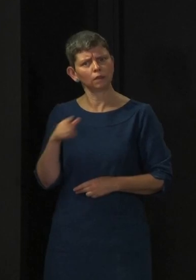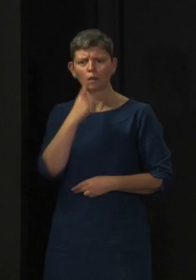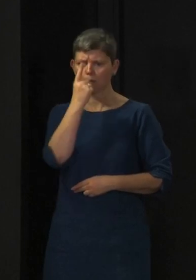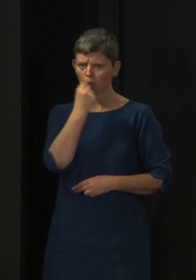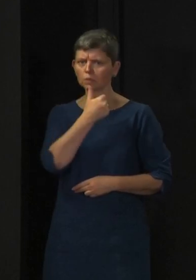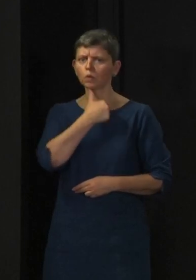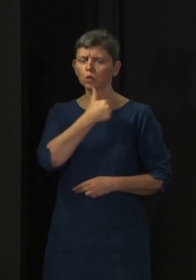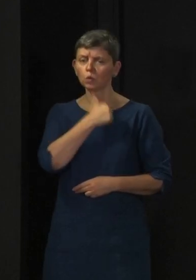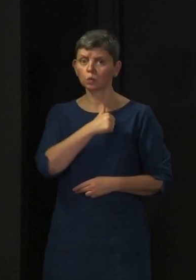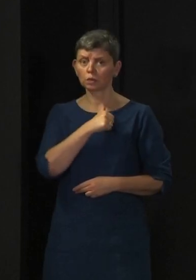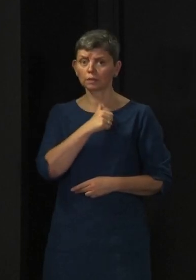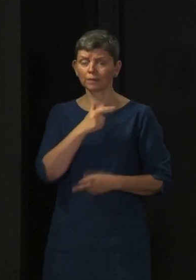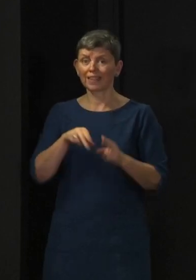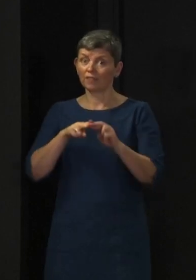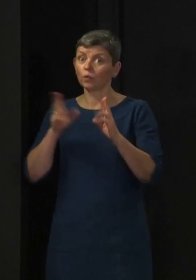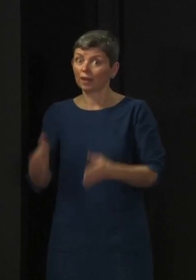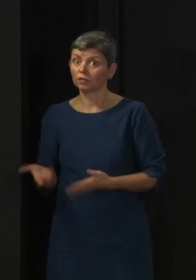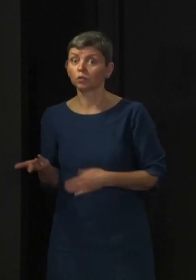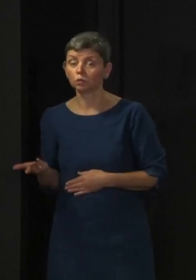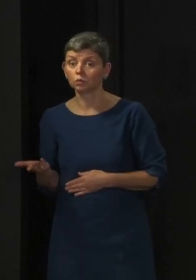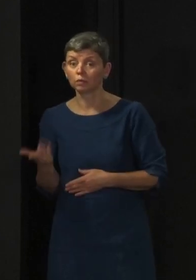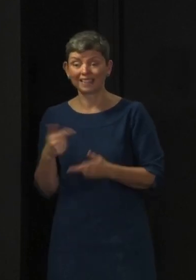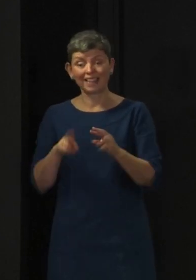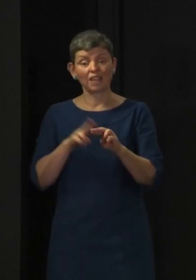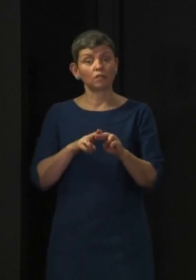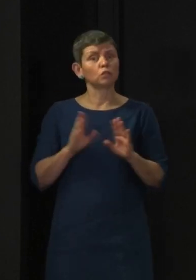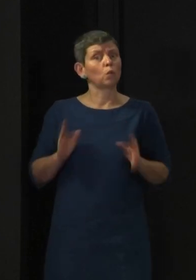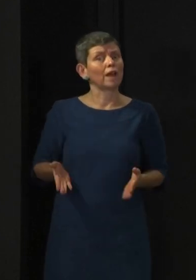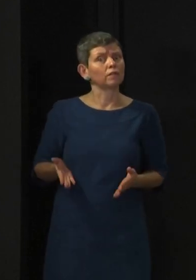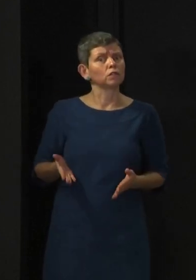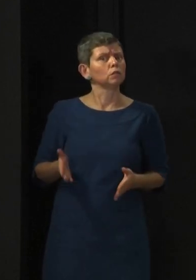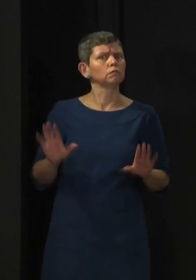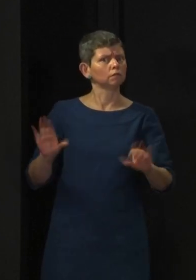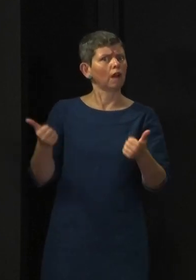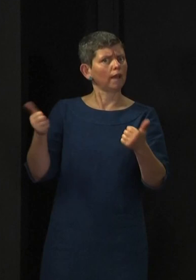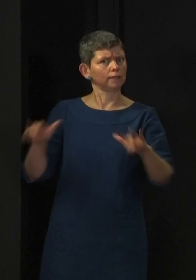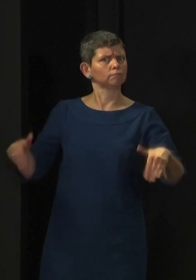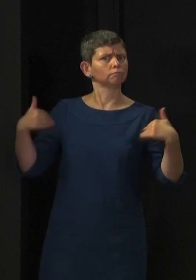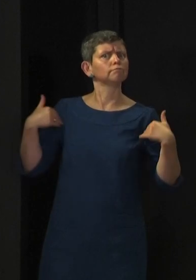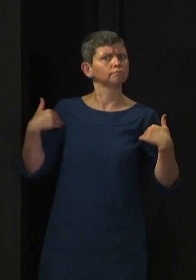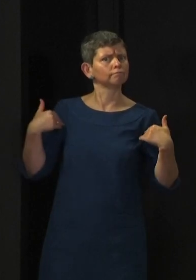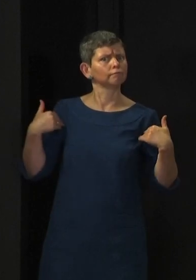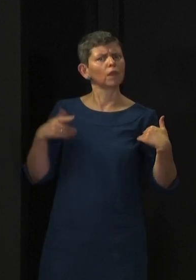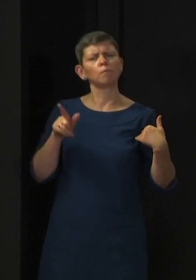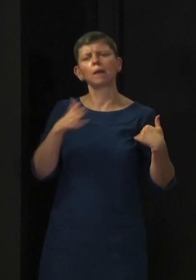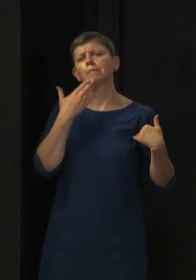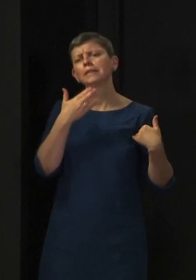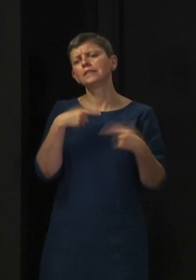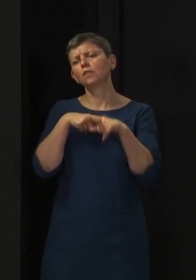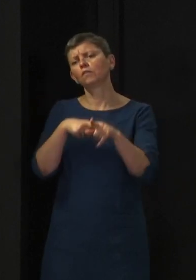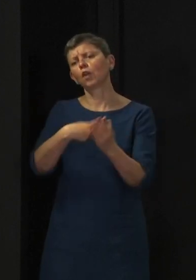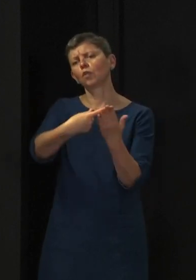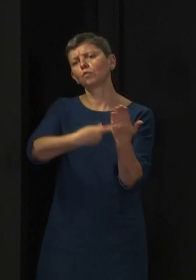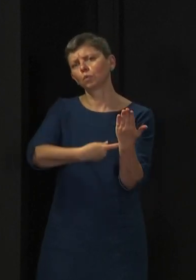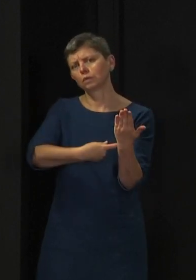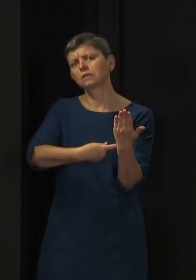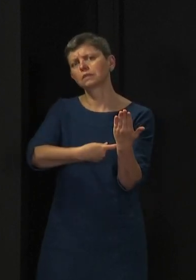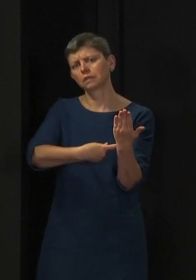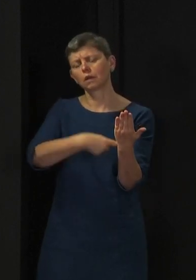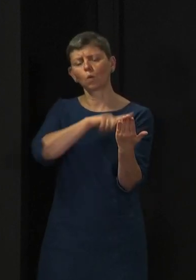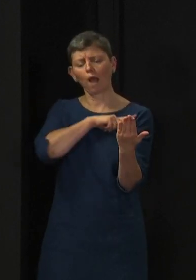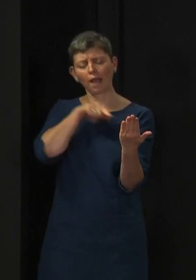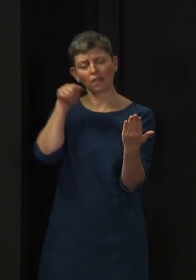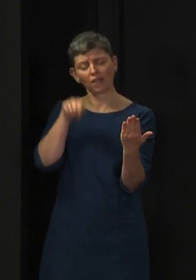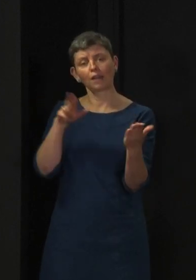to public transport if you have to. If you don't have to, then like many things just now, don't do it. But follow the rules, because that is what you need to do